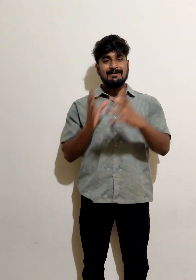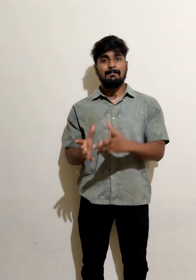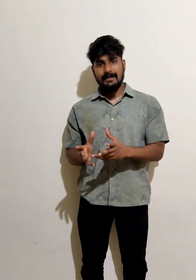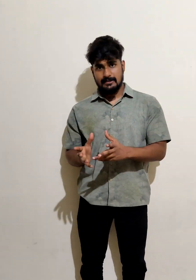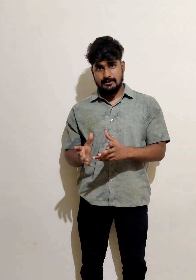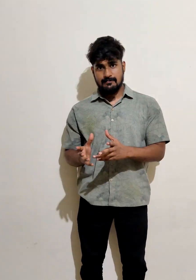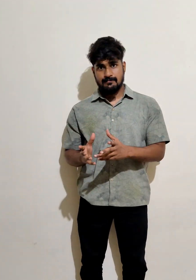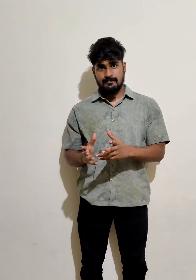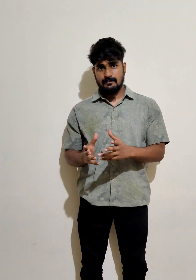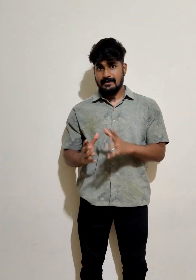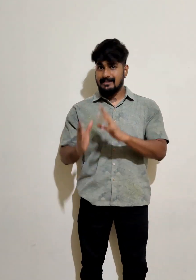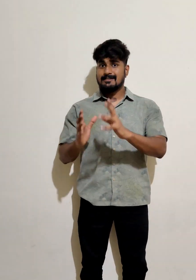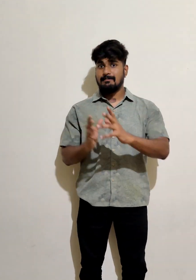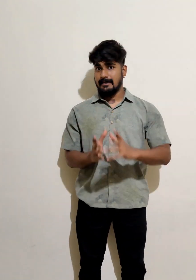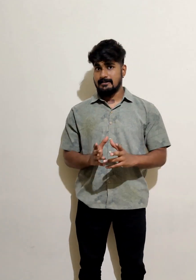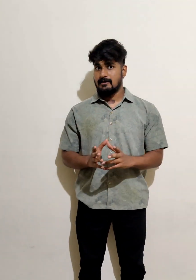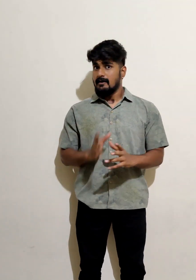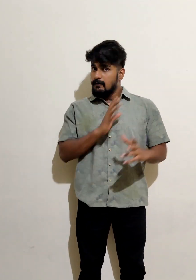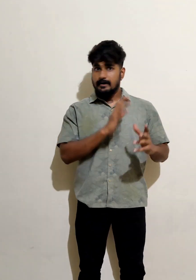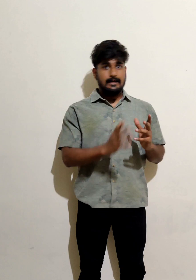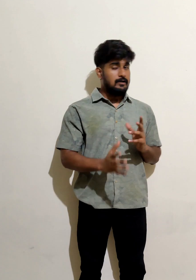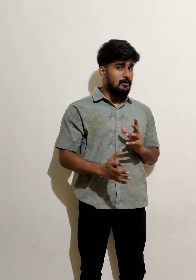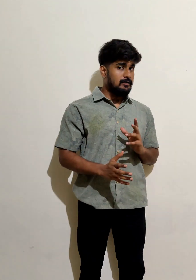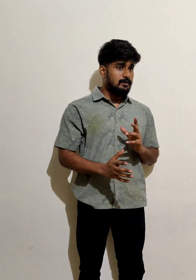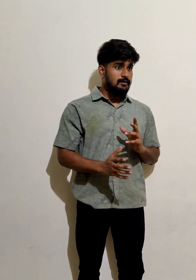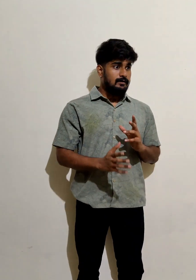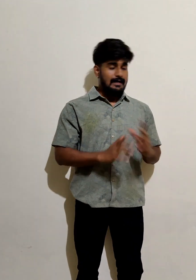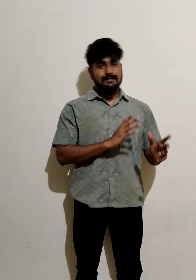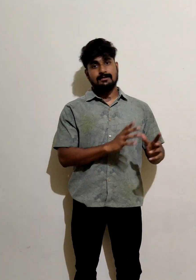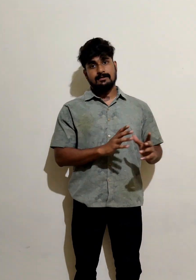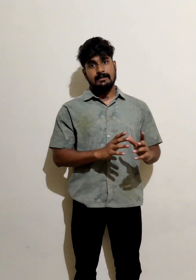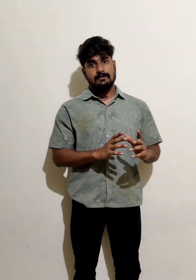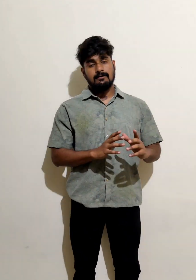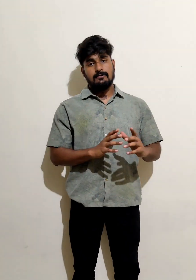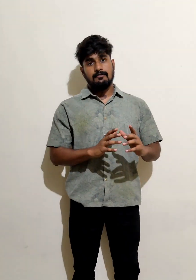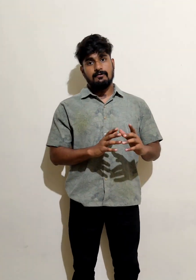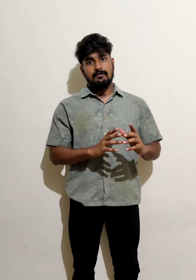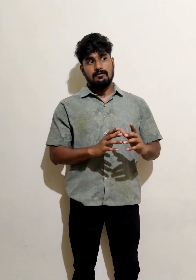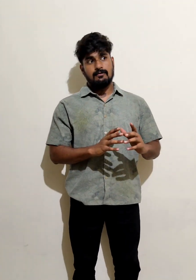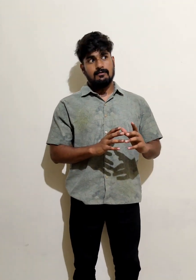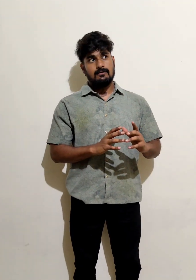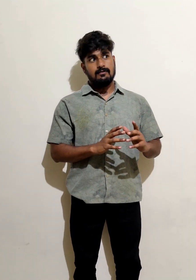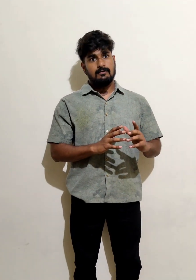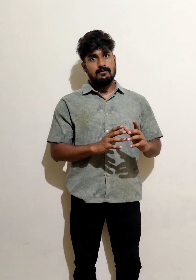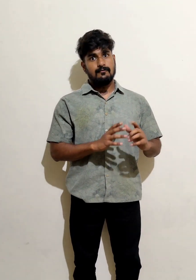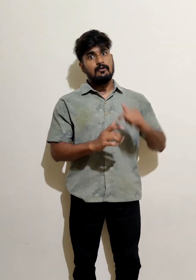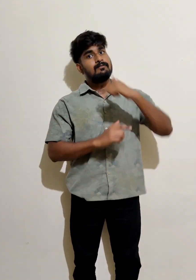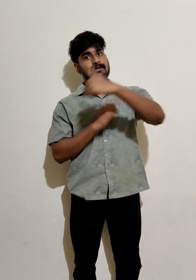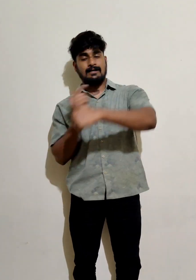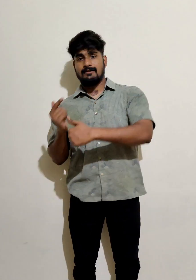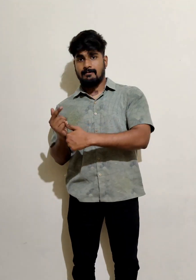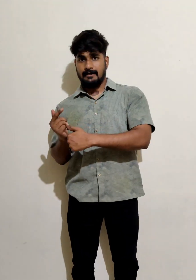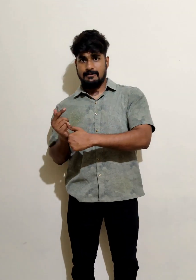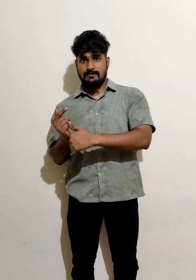same package. We cannot access it from another package.